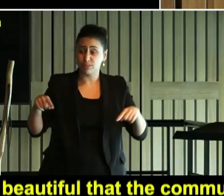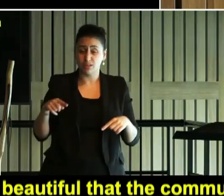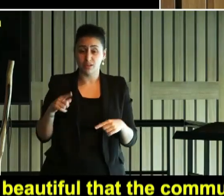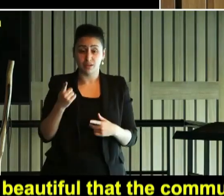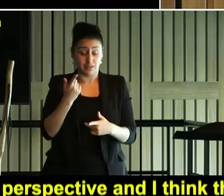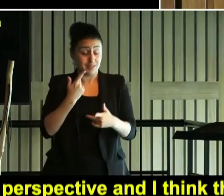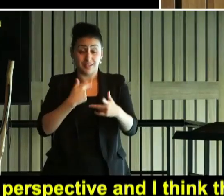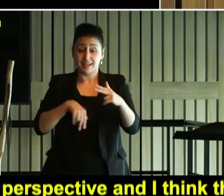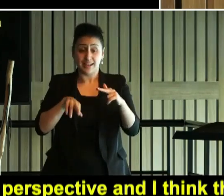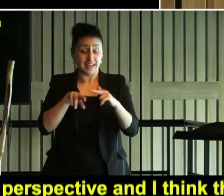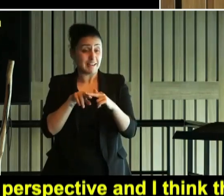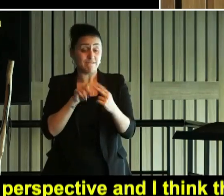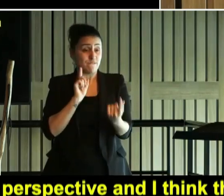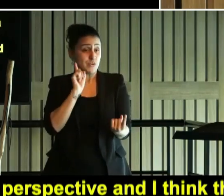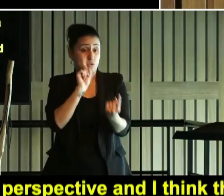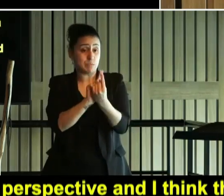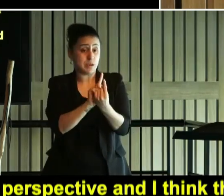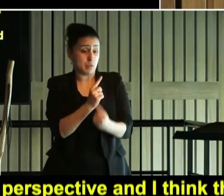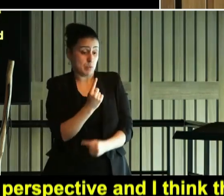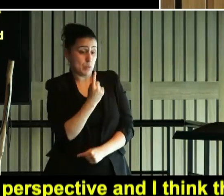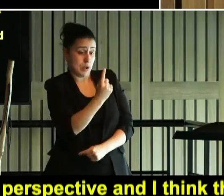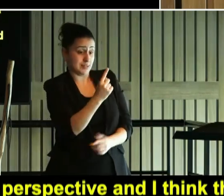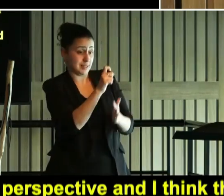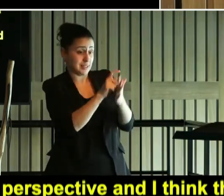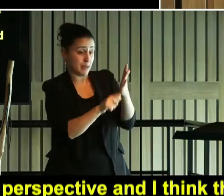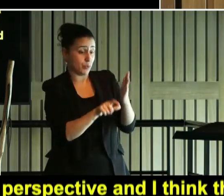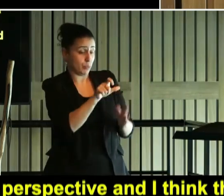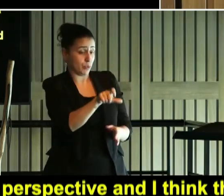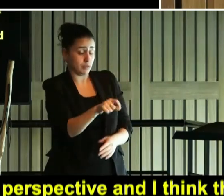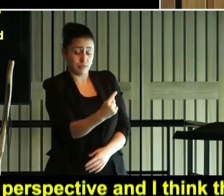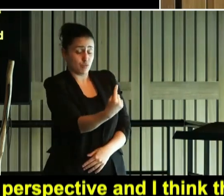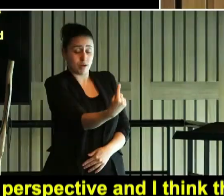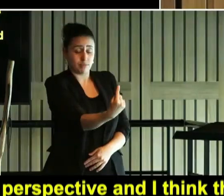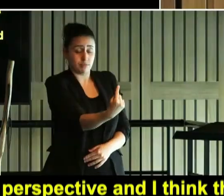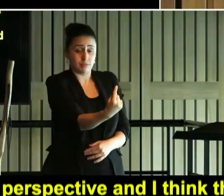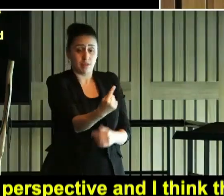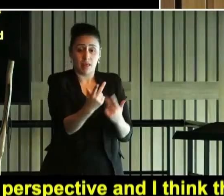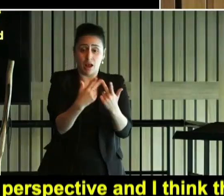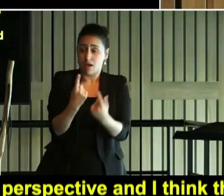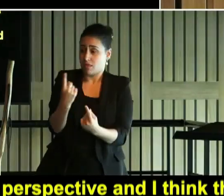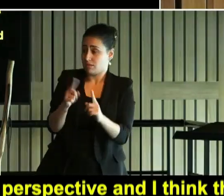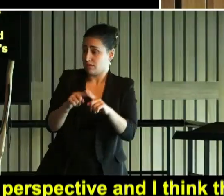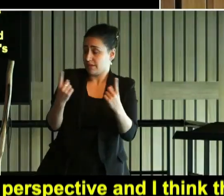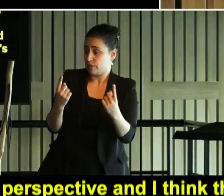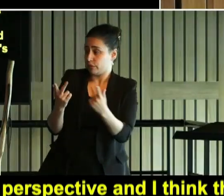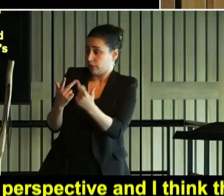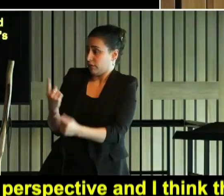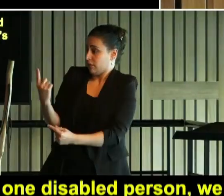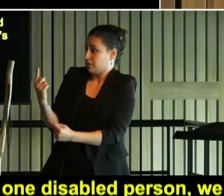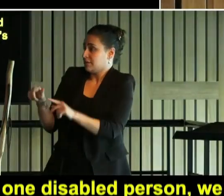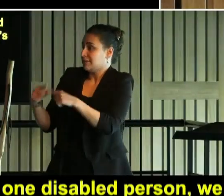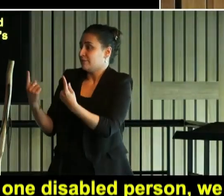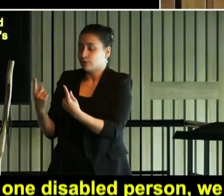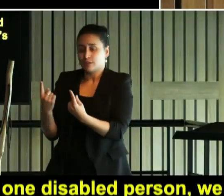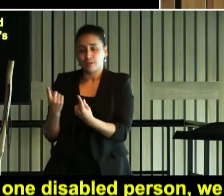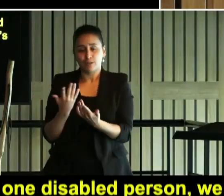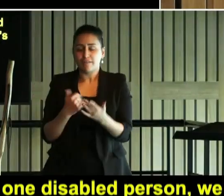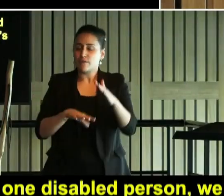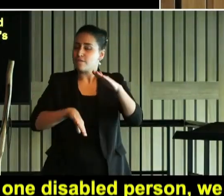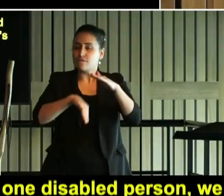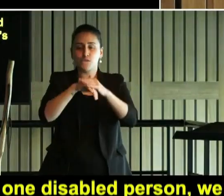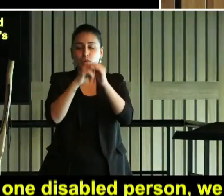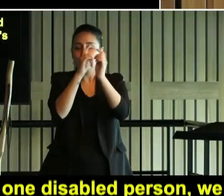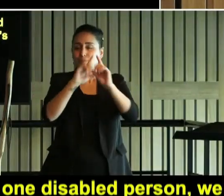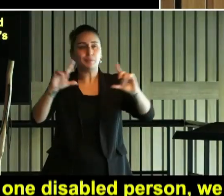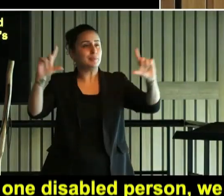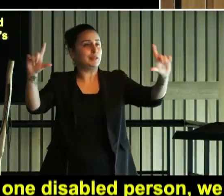person, we meet one disabled person, and that's wonderful. So we have a full tapestry of different perspectives. So I guess for me,